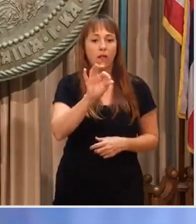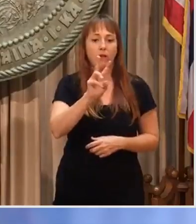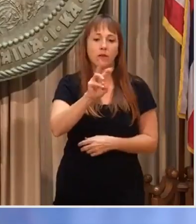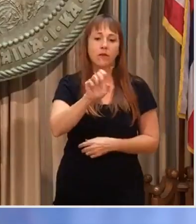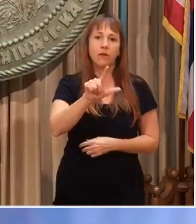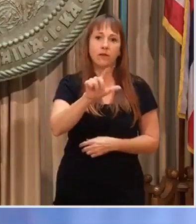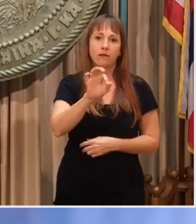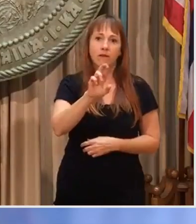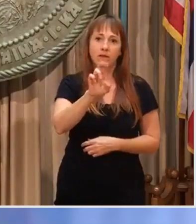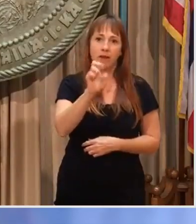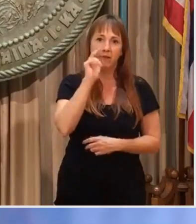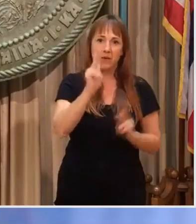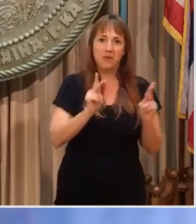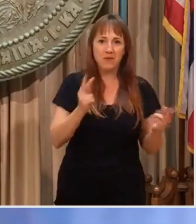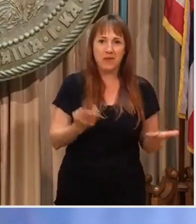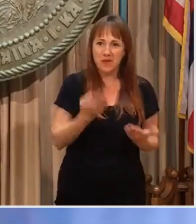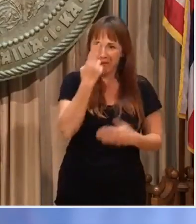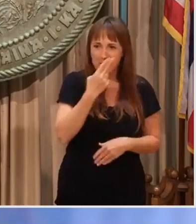Hawaii.